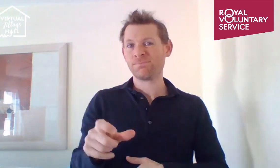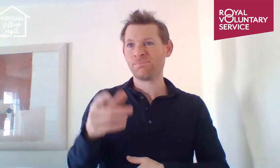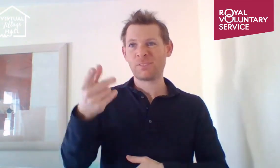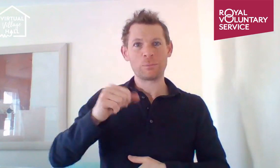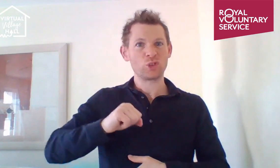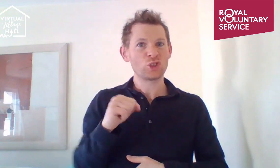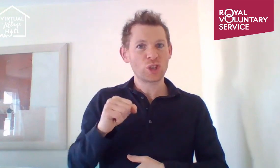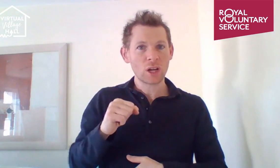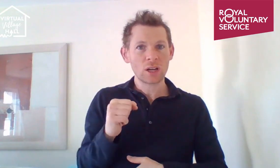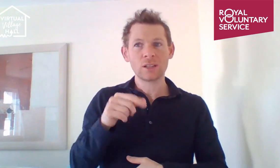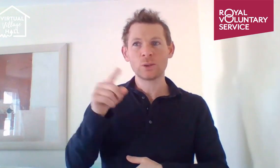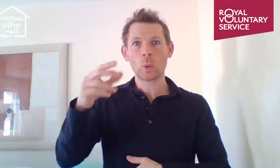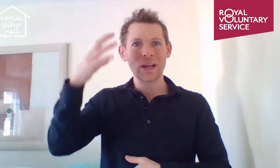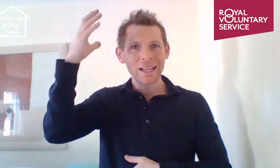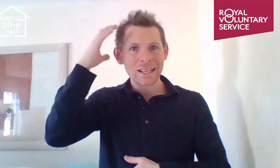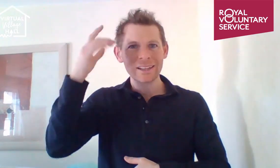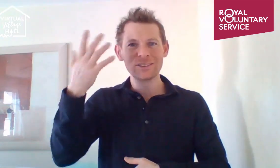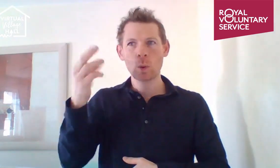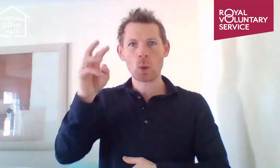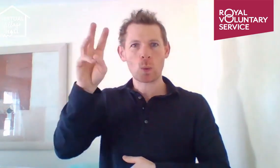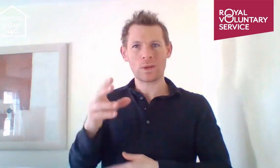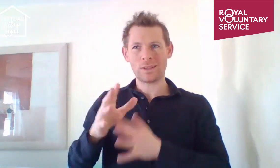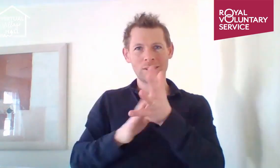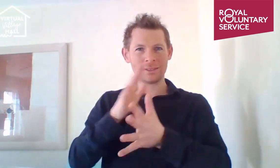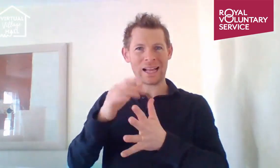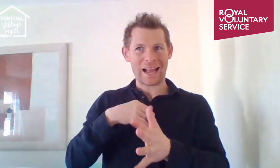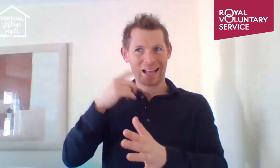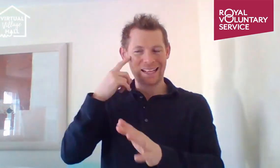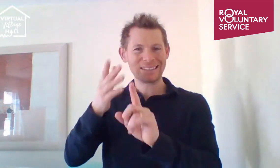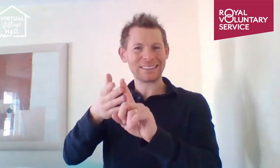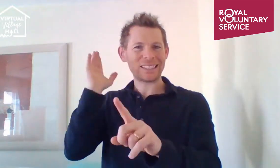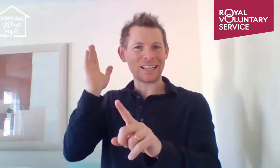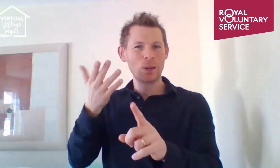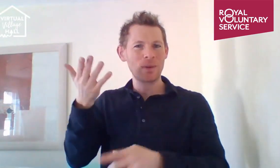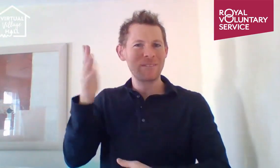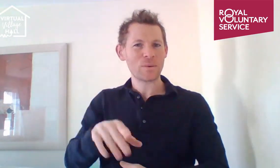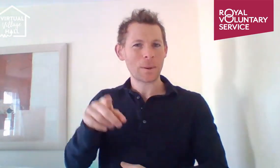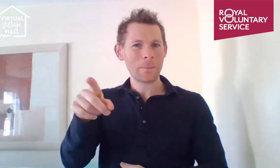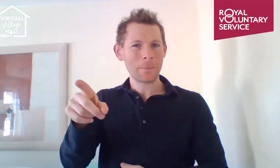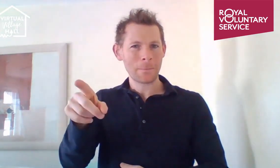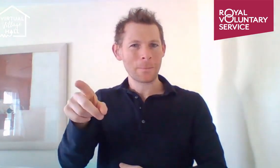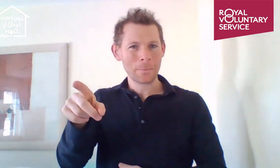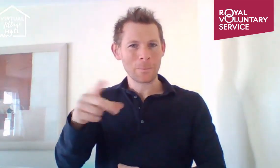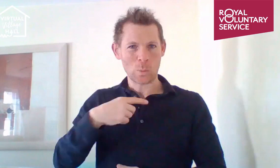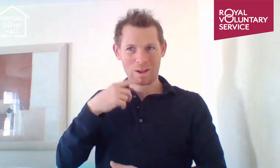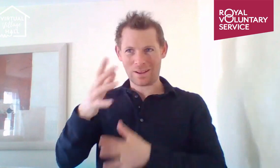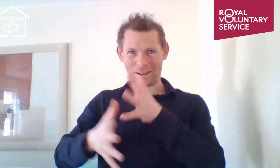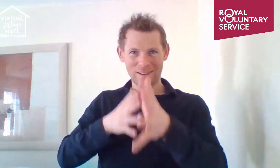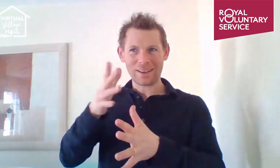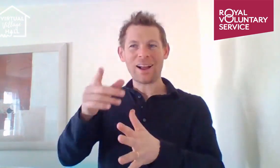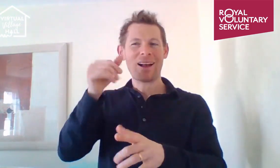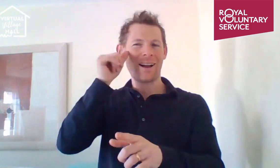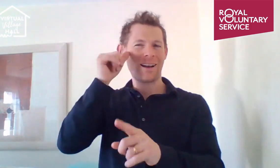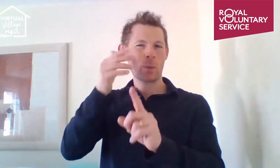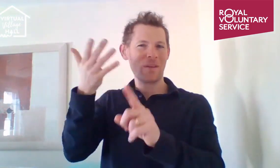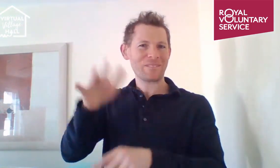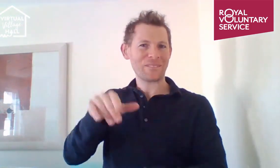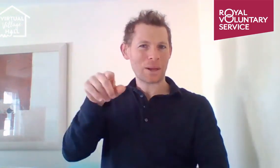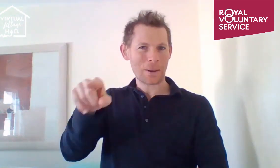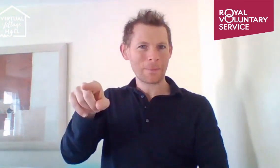For example, if somebody from Scotland or Wales is signing, I can identify that they're from a different area. I